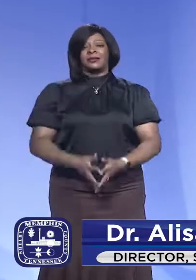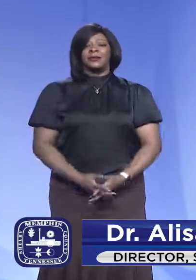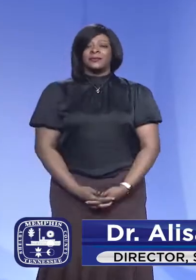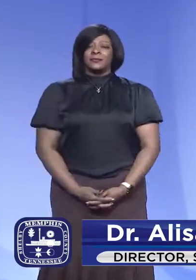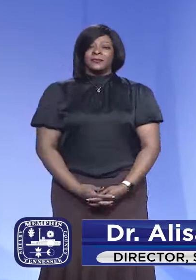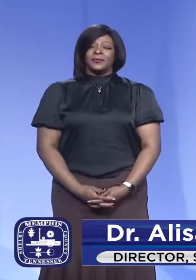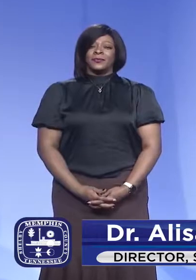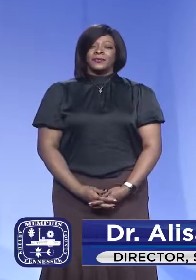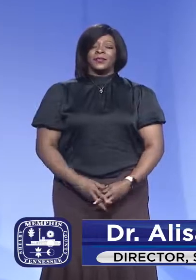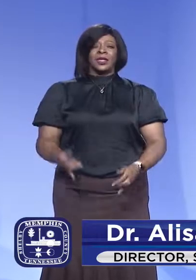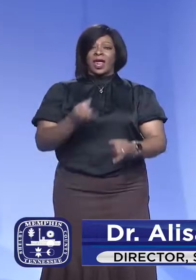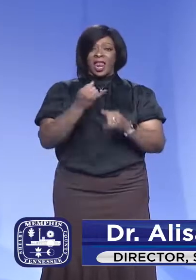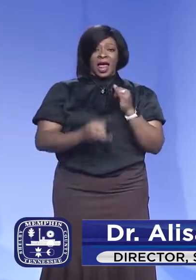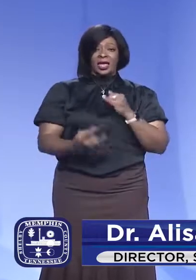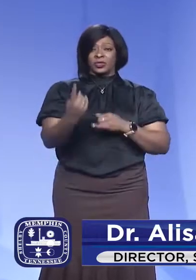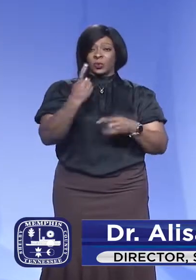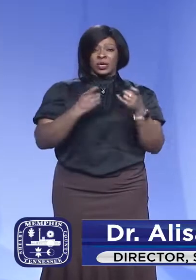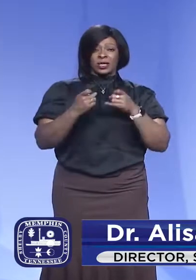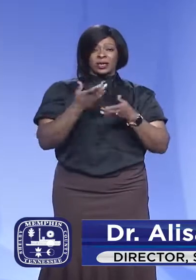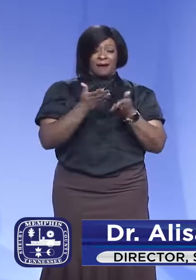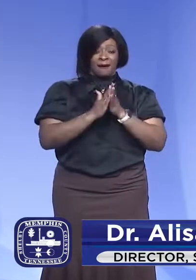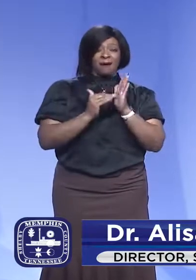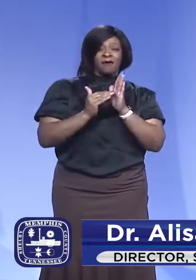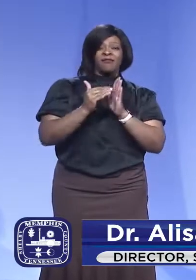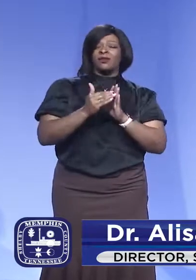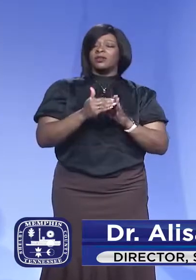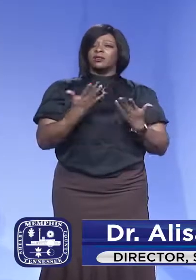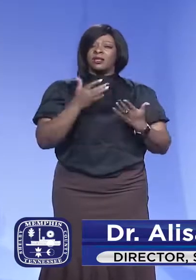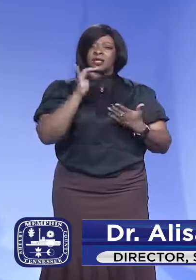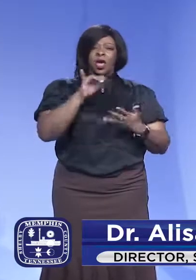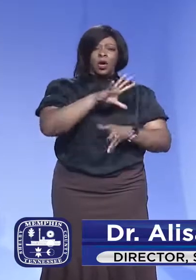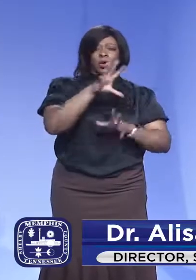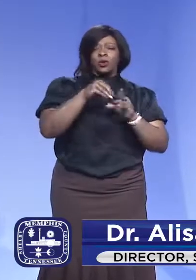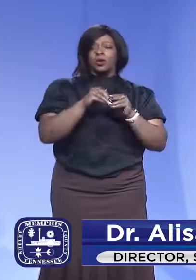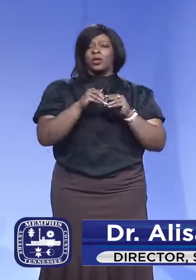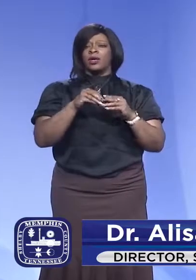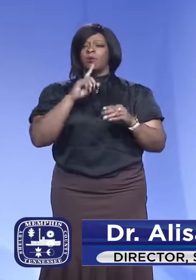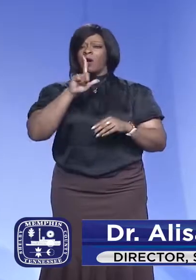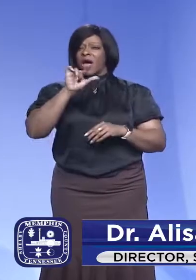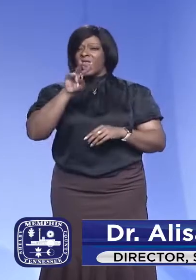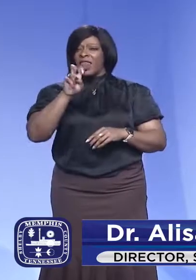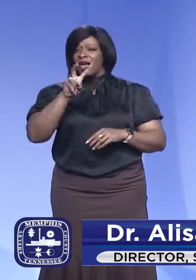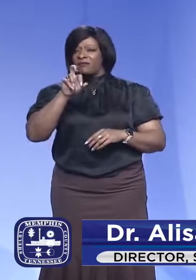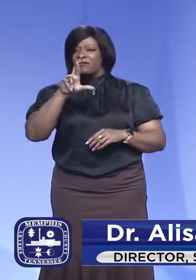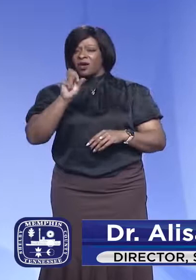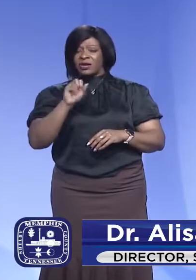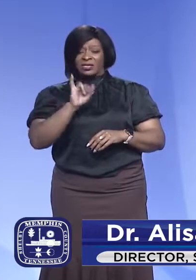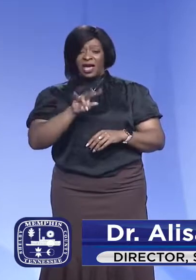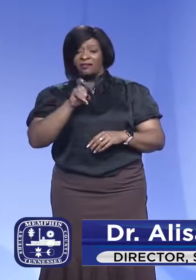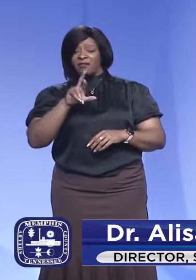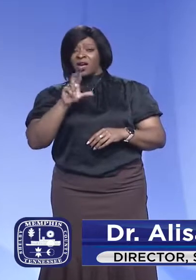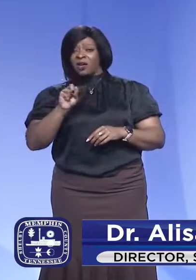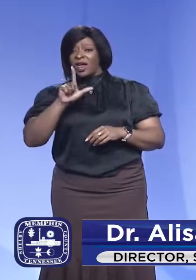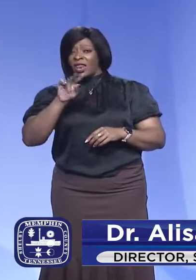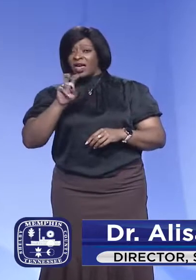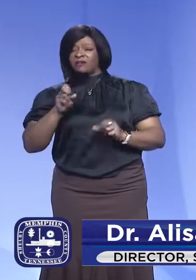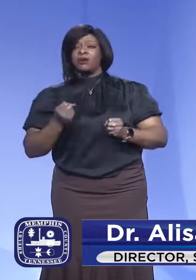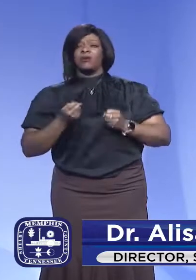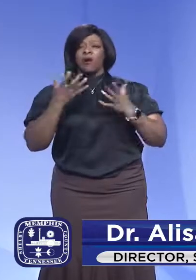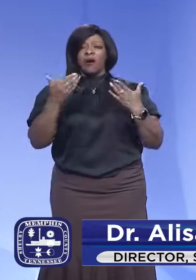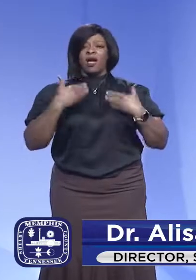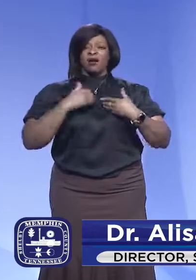The last question has to do with whether or not these include a live virus and whether they can cause you to actually